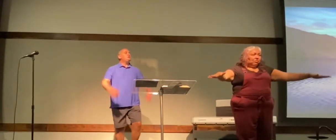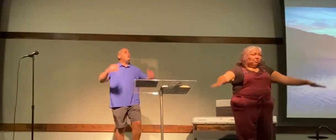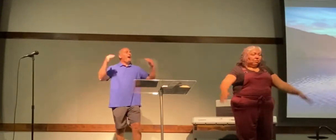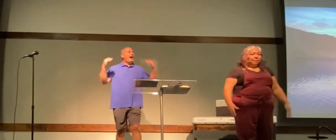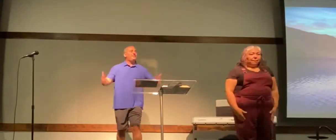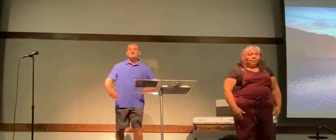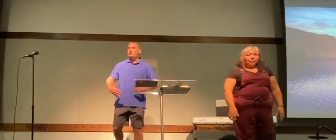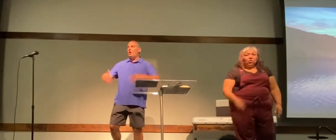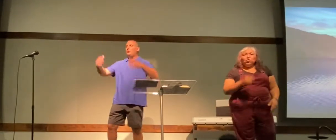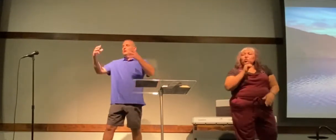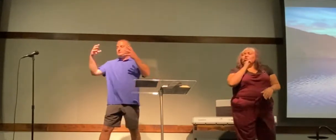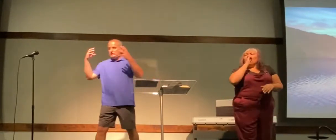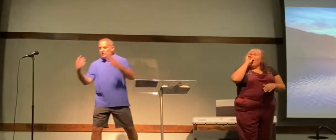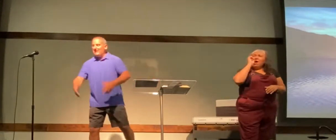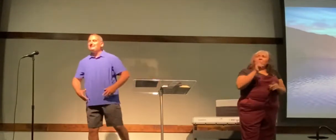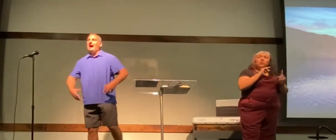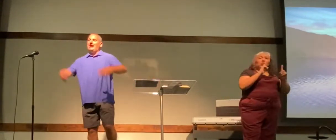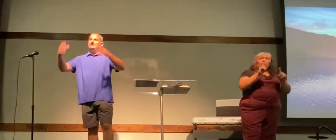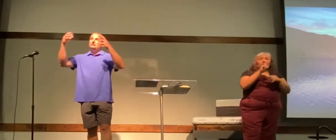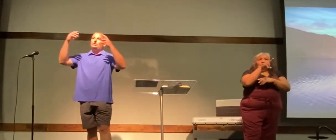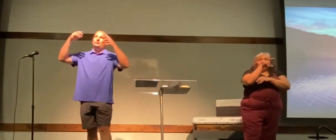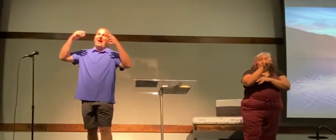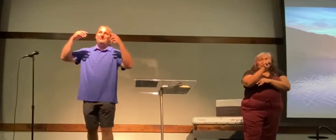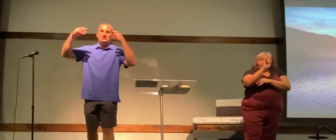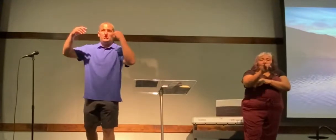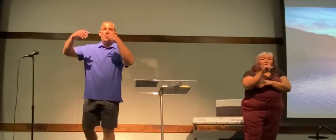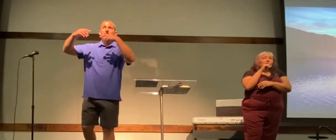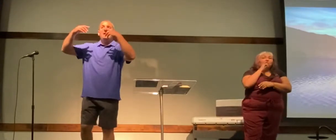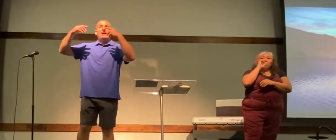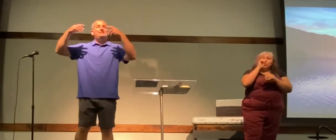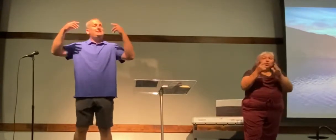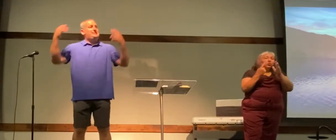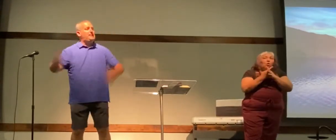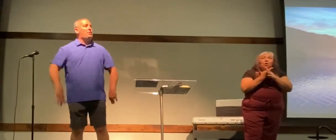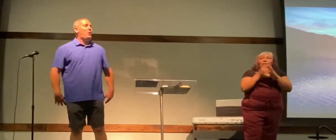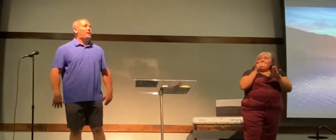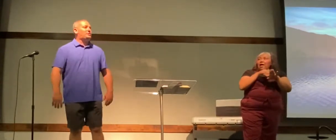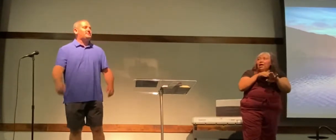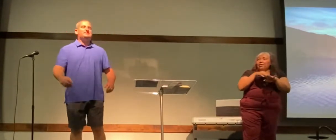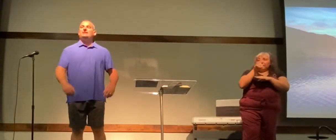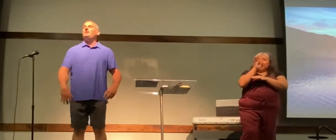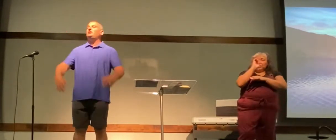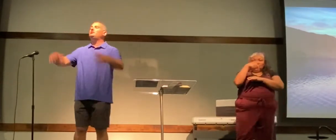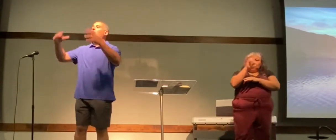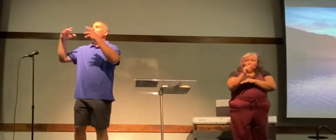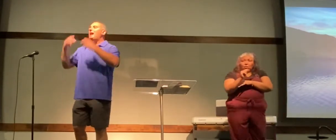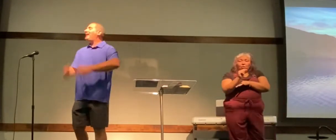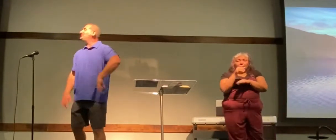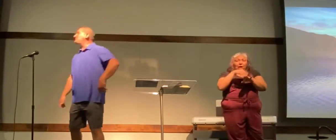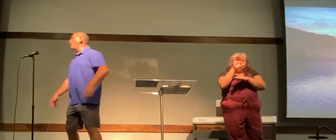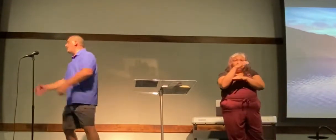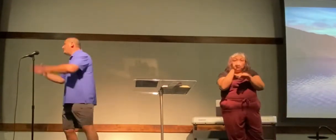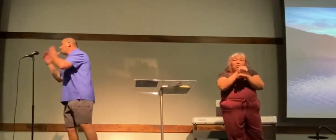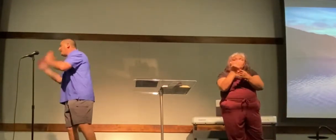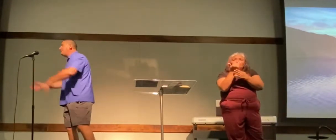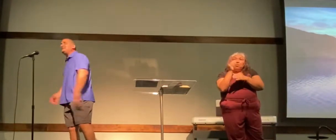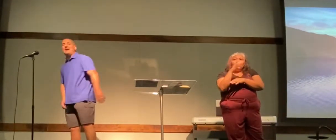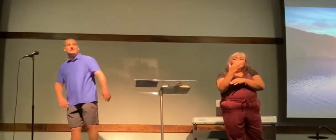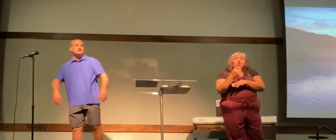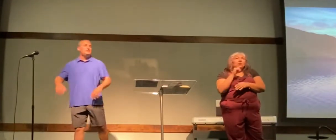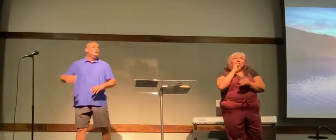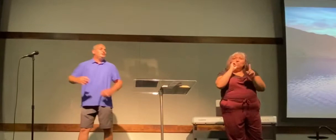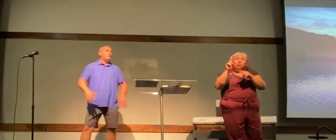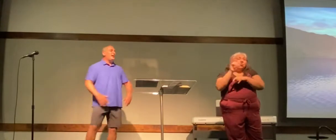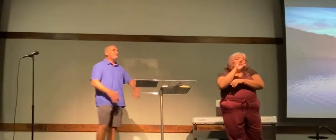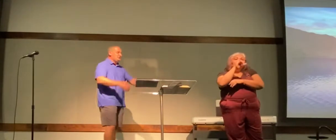And you don't have to go to USI. And you don't have to show up at the depot on Christmas Eve. And you don't have to show up at Jamie's